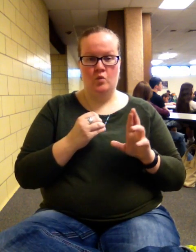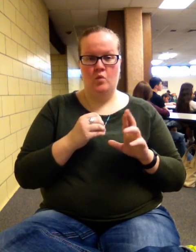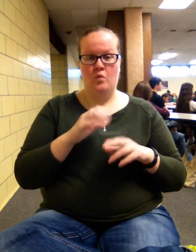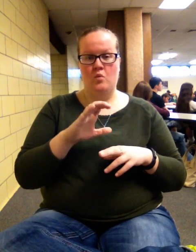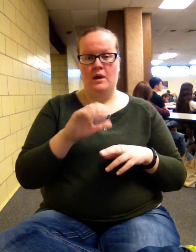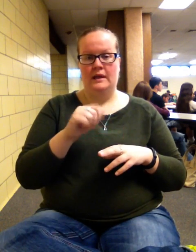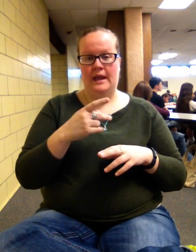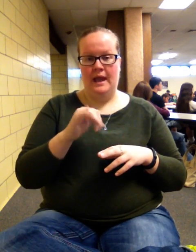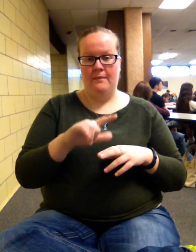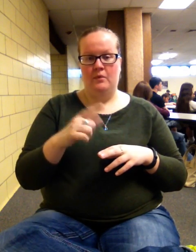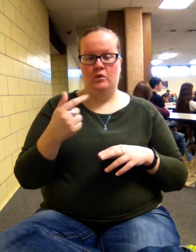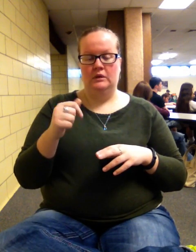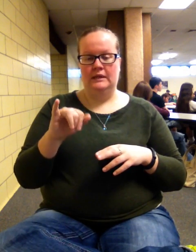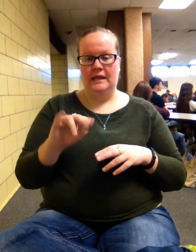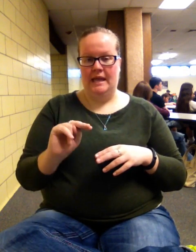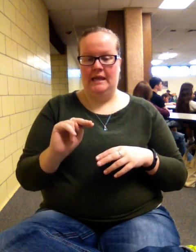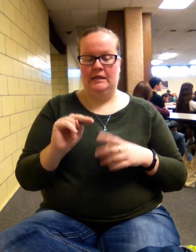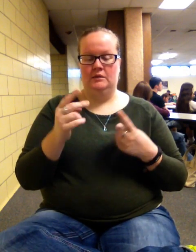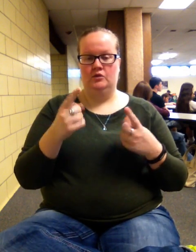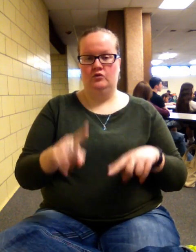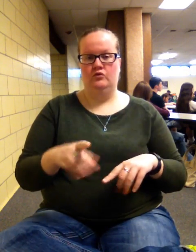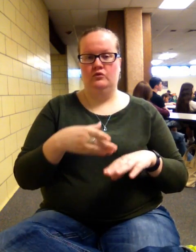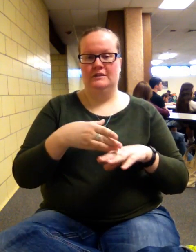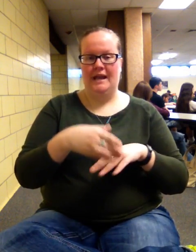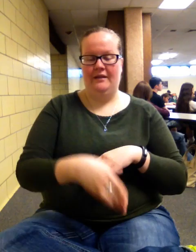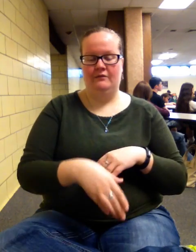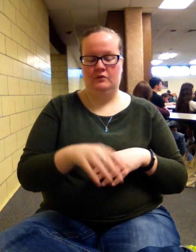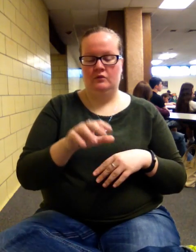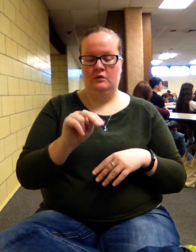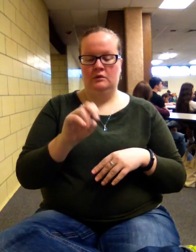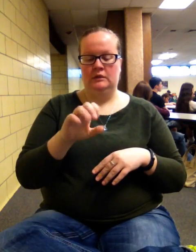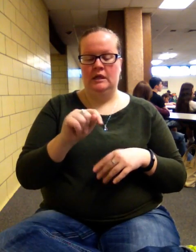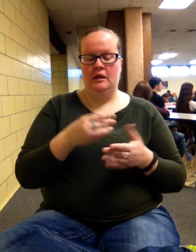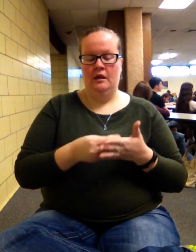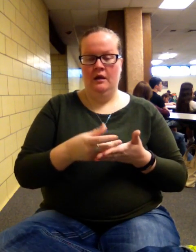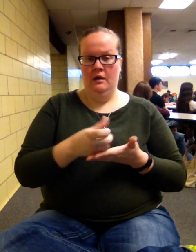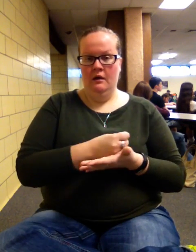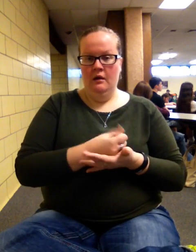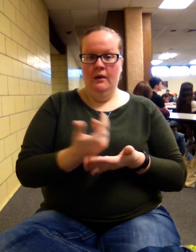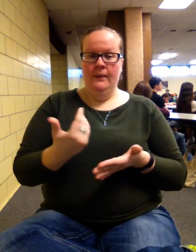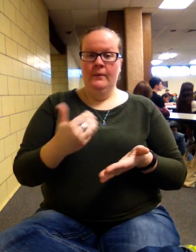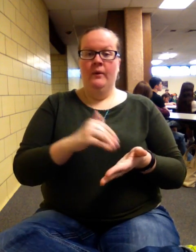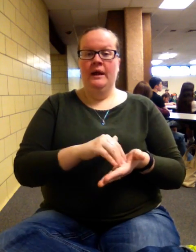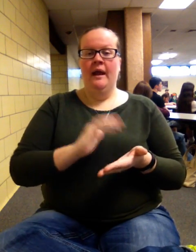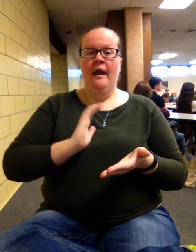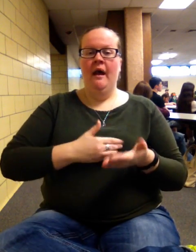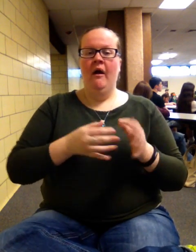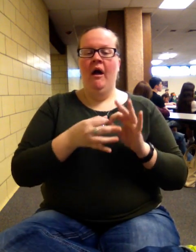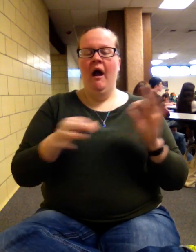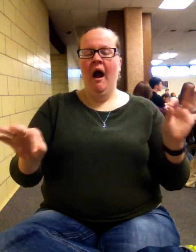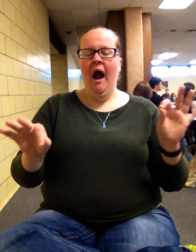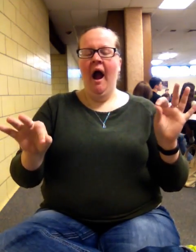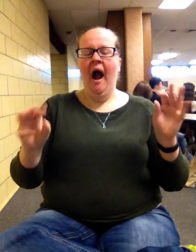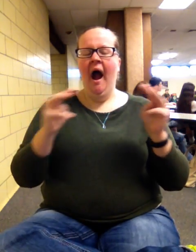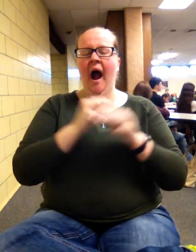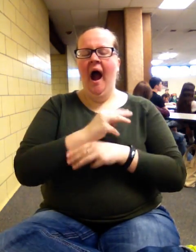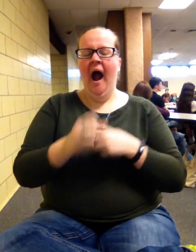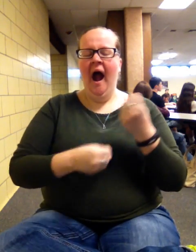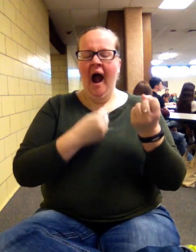gains occur after net income. So once again, our equation and the algebra support what's going on,